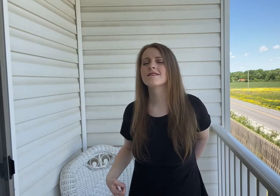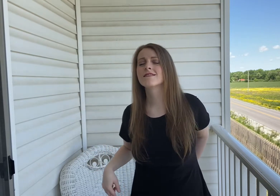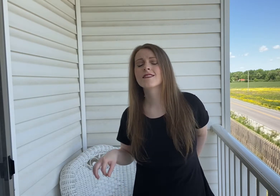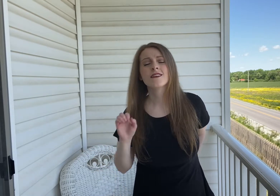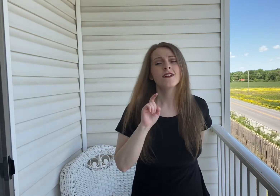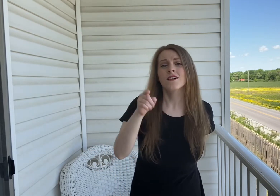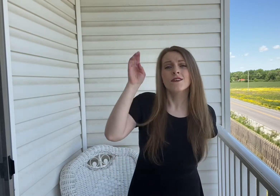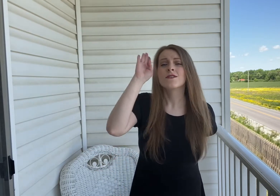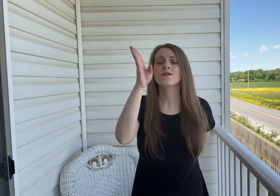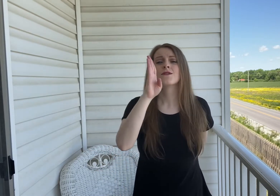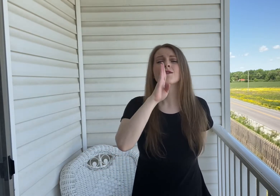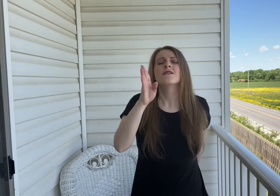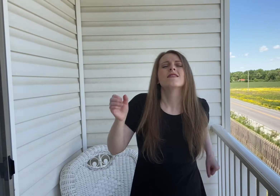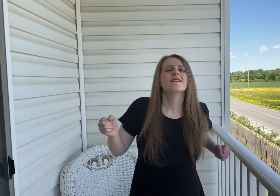found. You will be